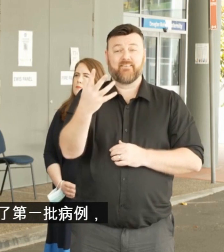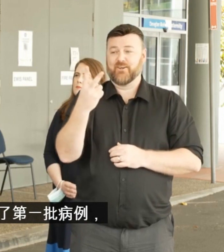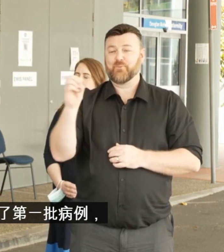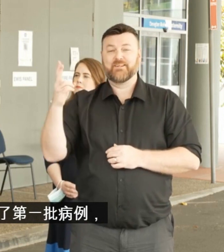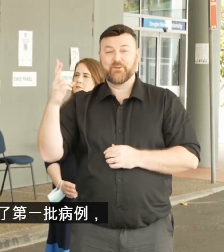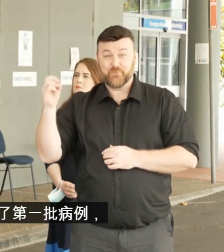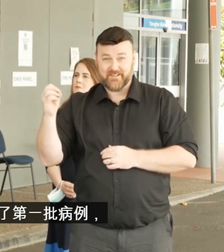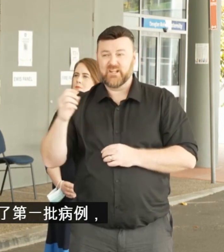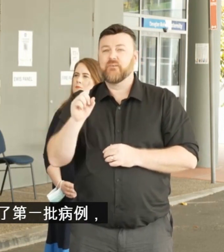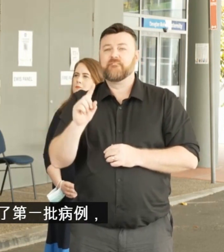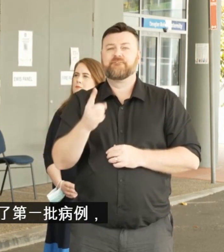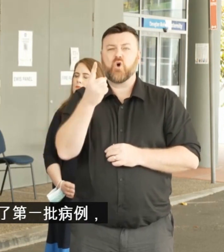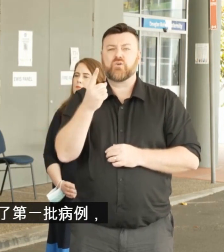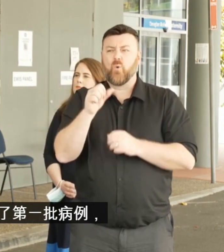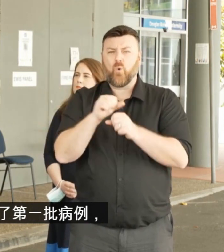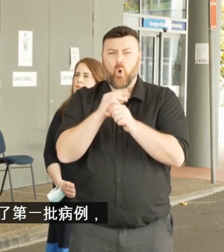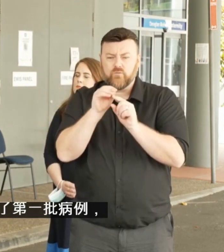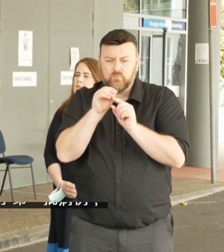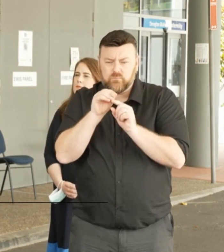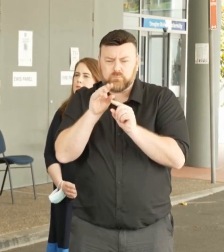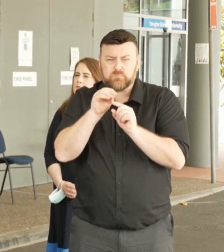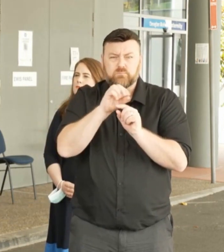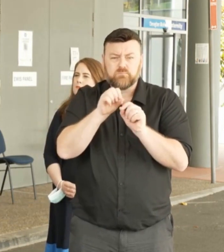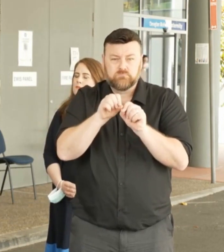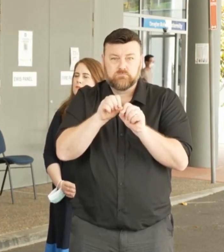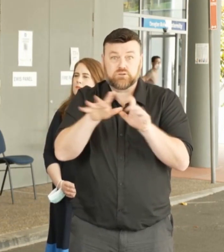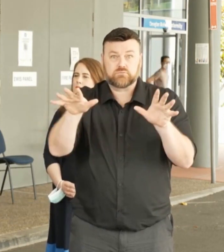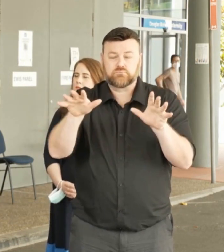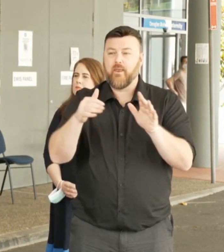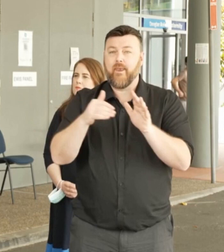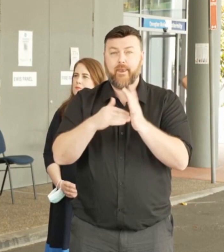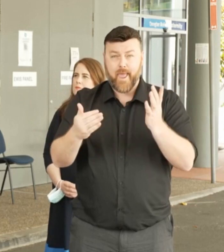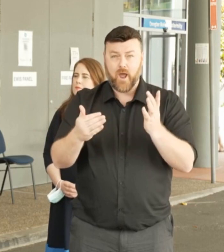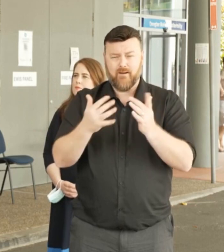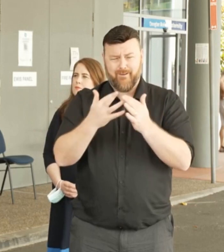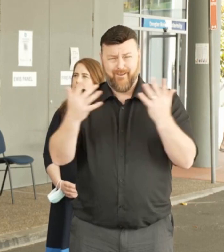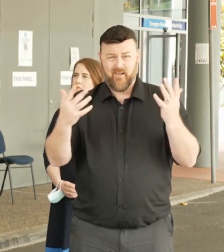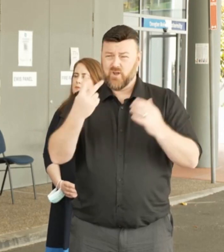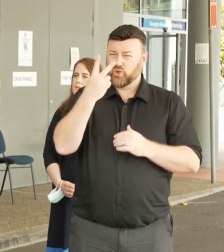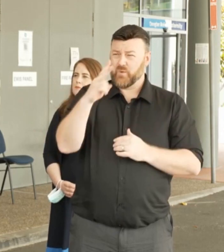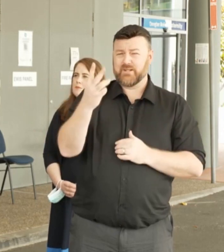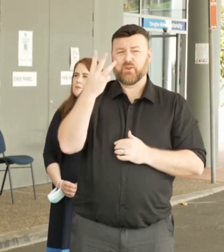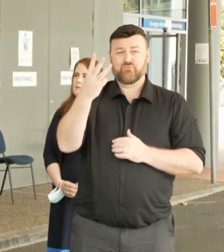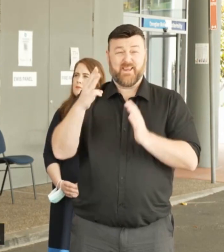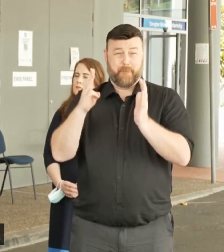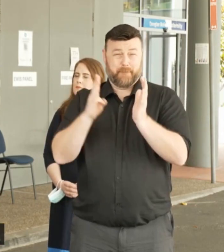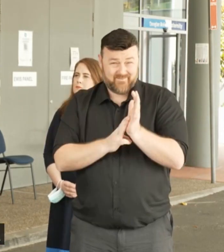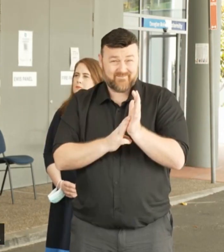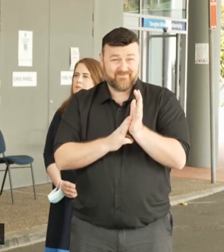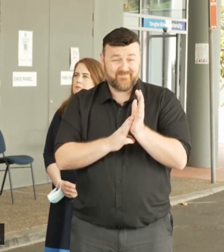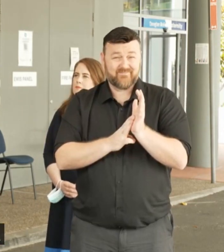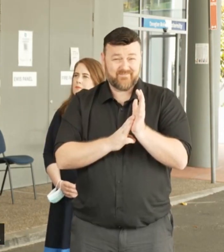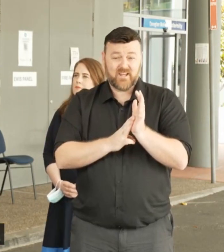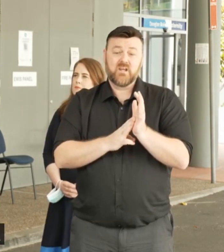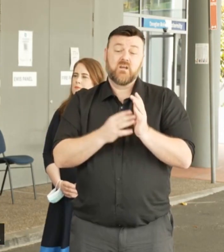2020. So we're literally 23 months into this pandemic. 25th of January, next month, it will be the